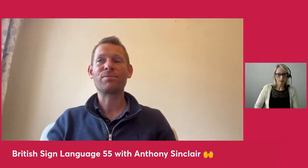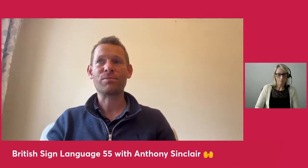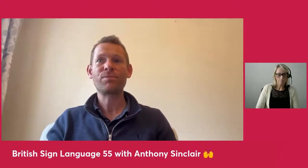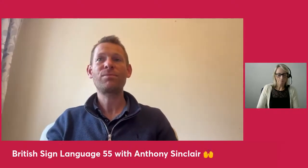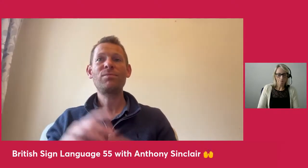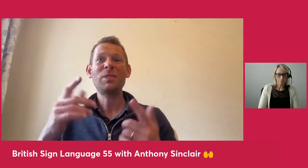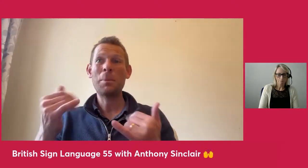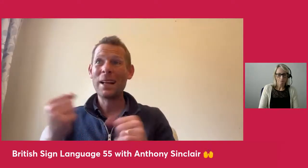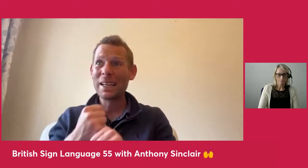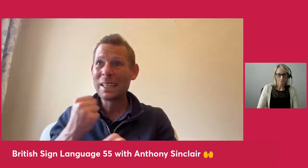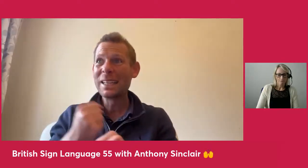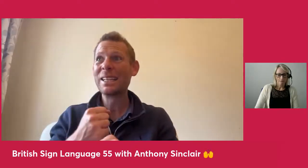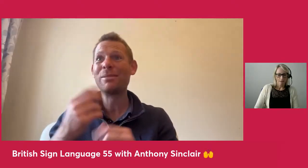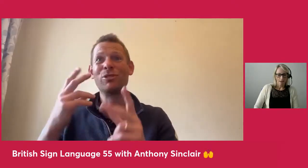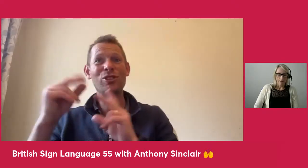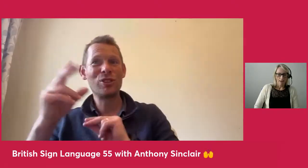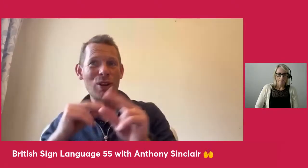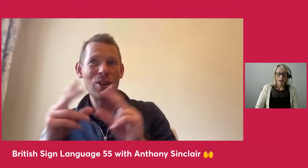as well.